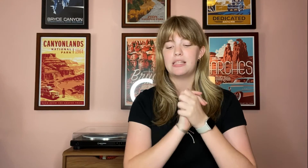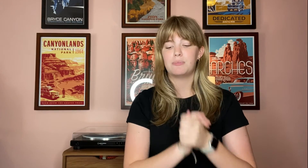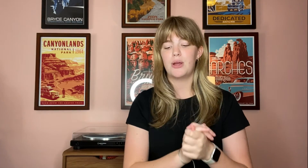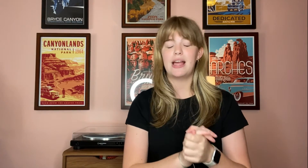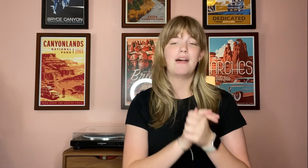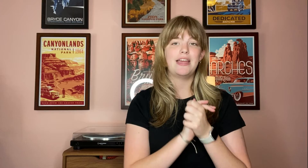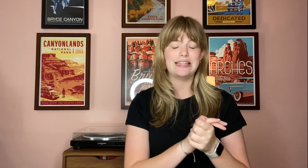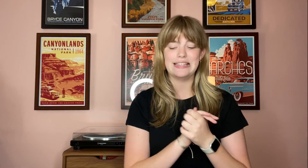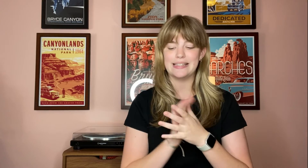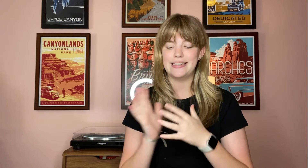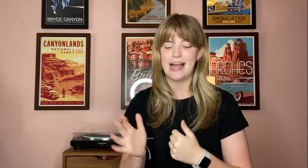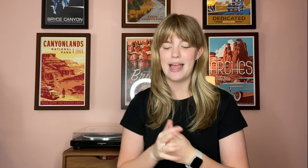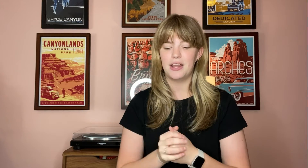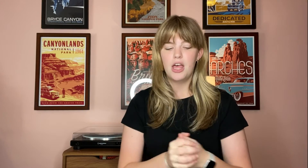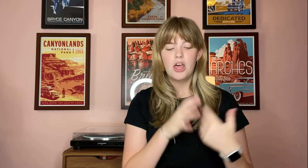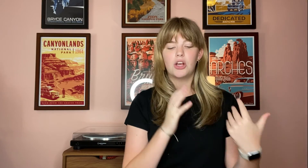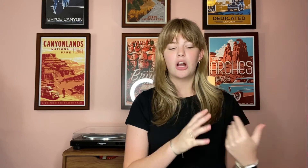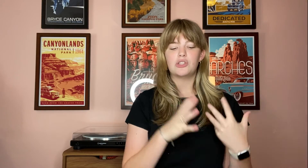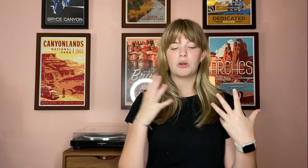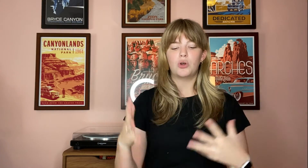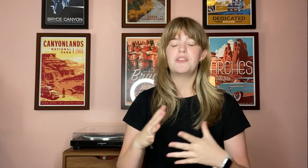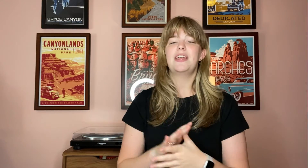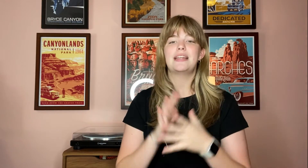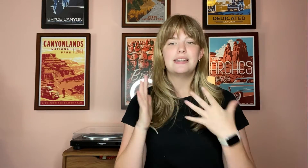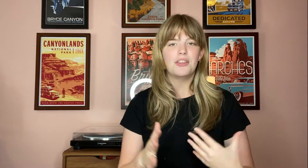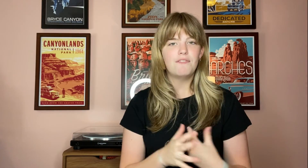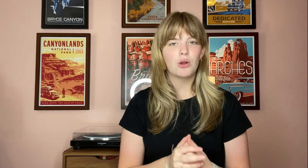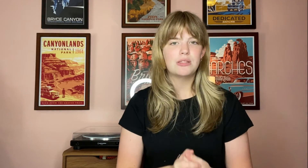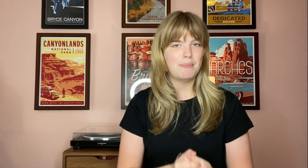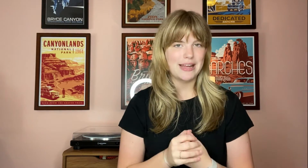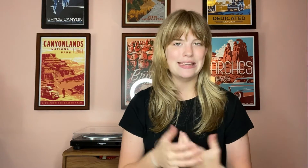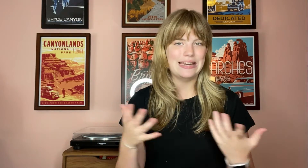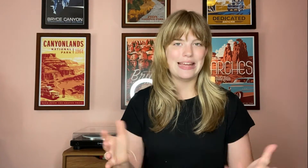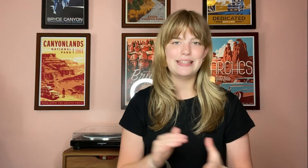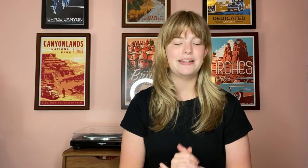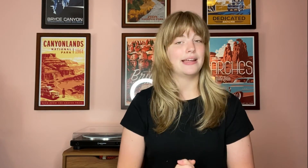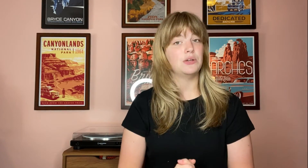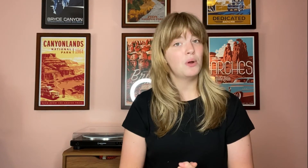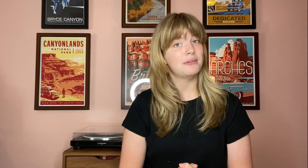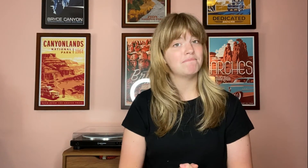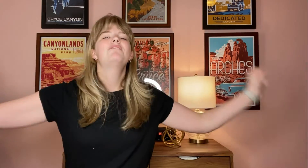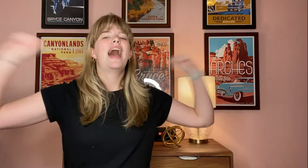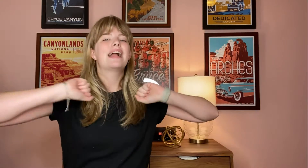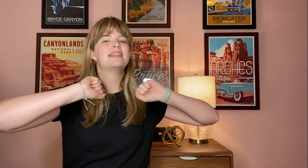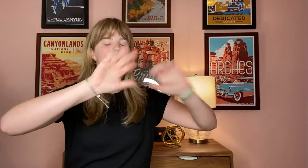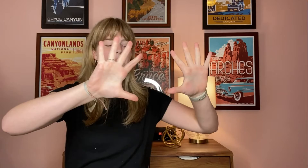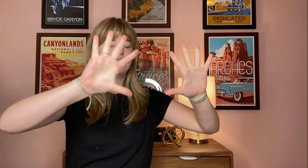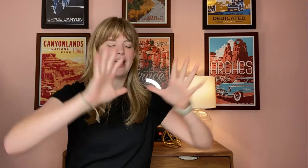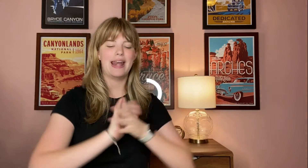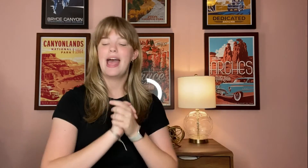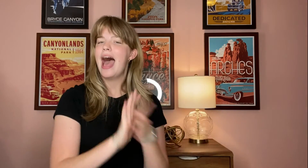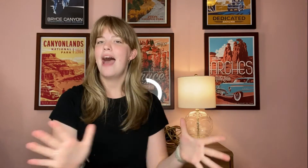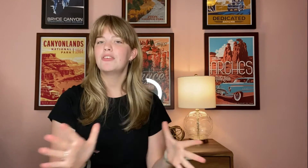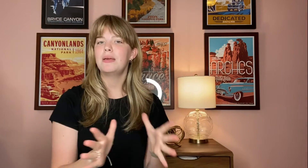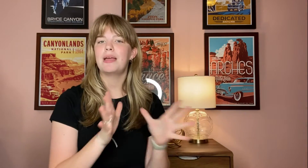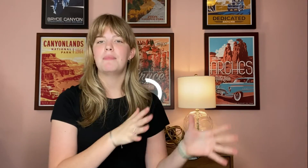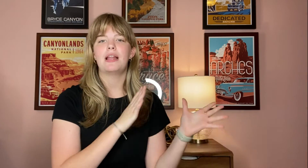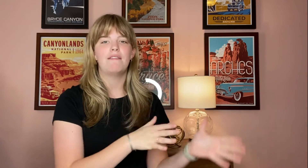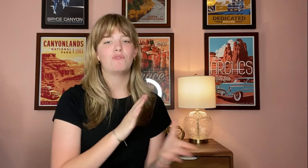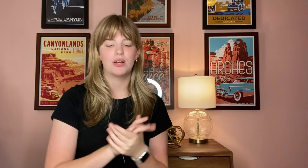spring of 1869. The gardens were cultivated until the fort was abandoned in 1891. Fact number 10, after the abandonment of Fort Davis